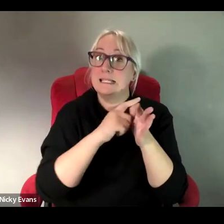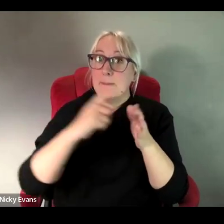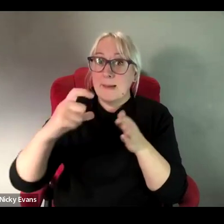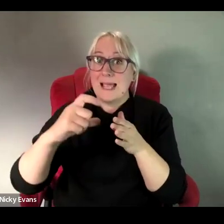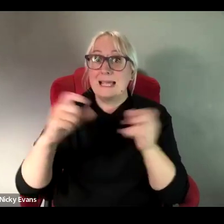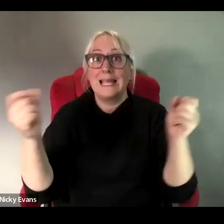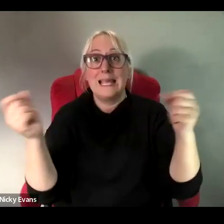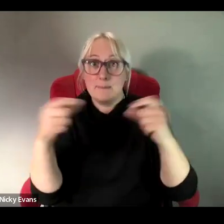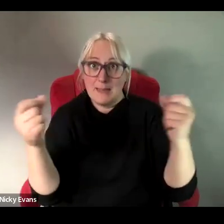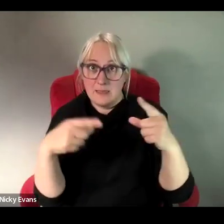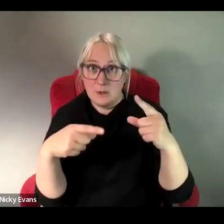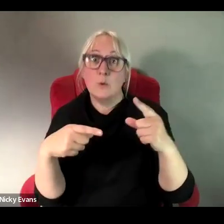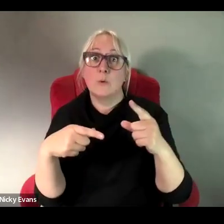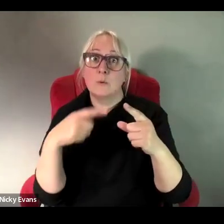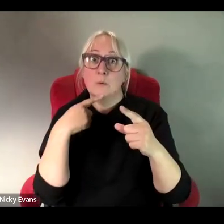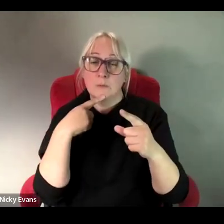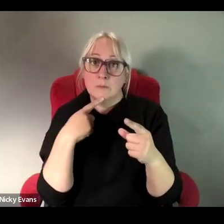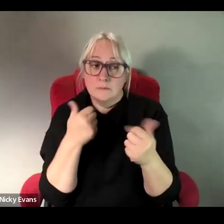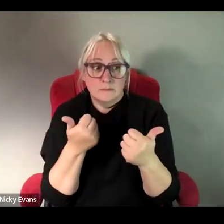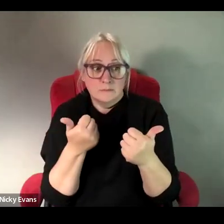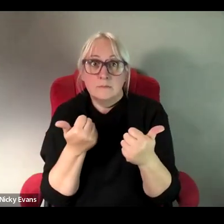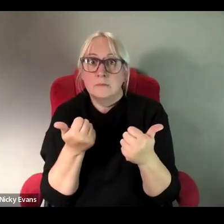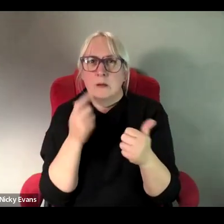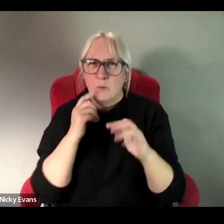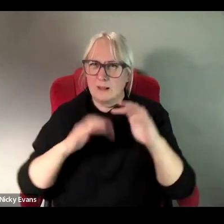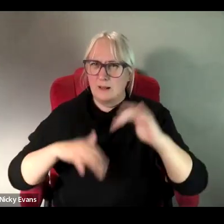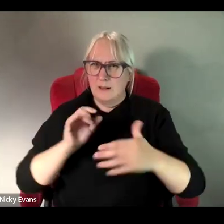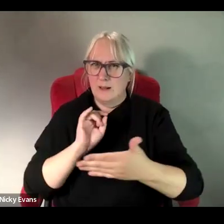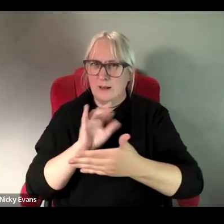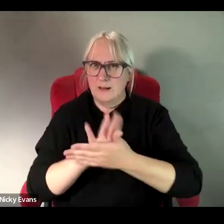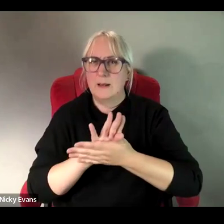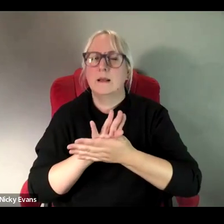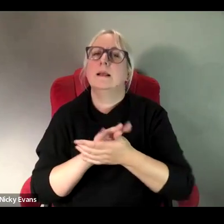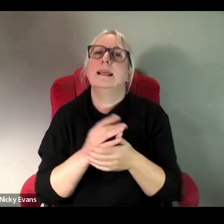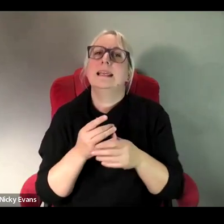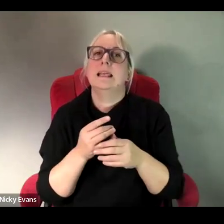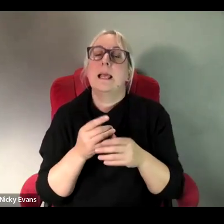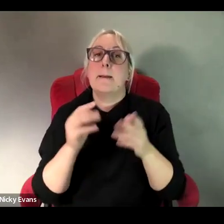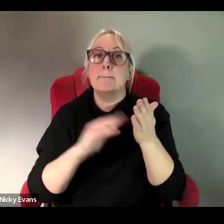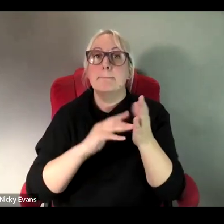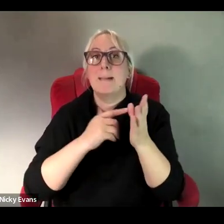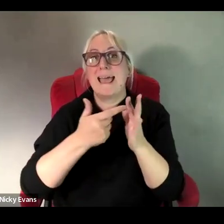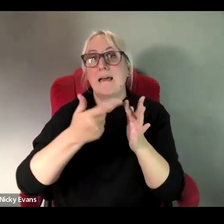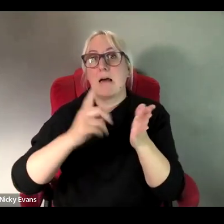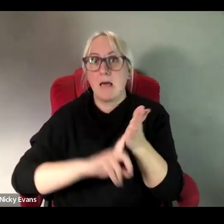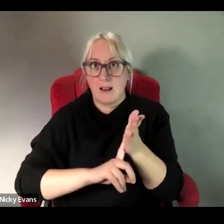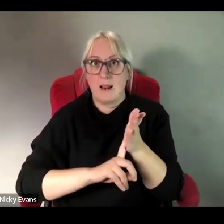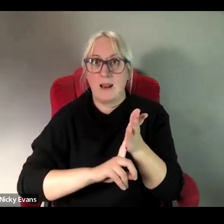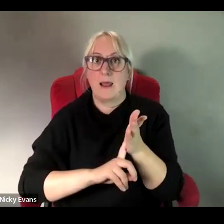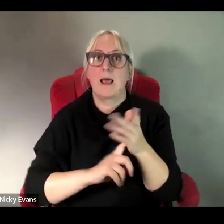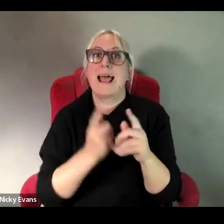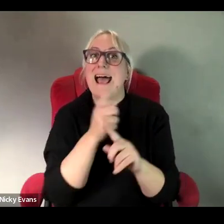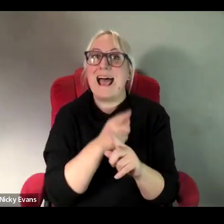stay in touch and be part of this campaign, I'm just going to drop this to you now. It's mail,